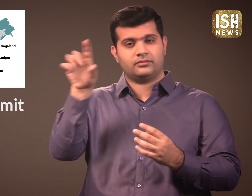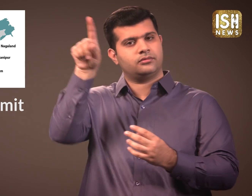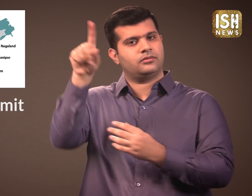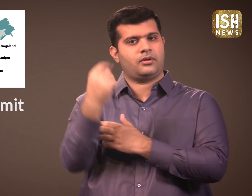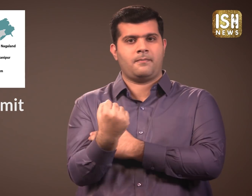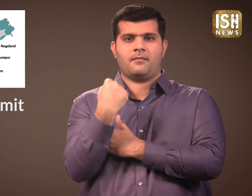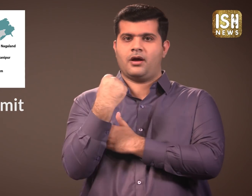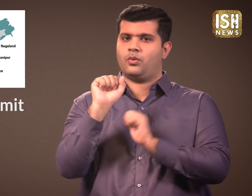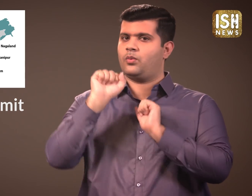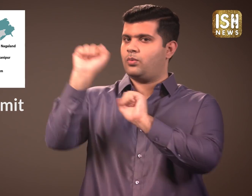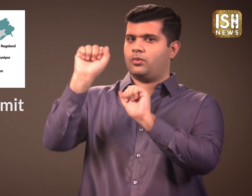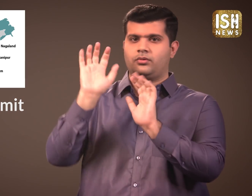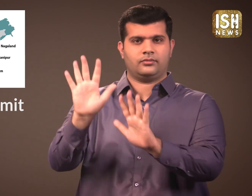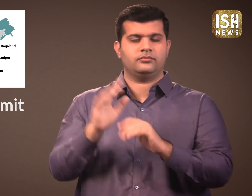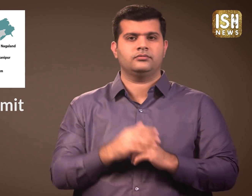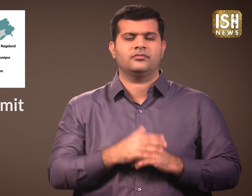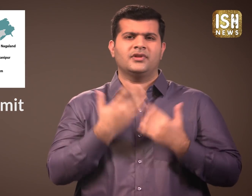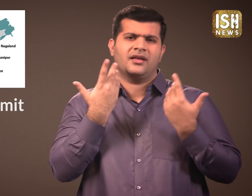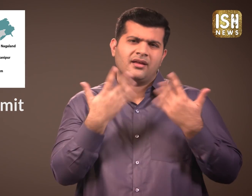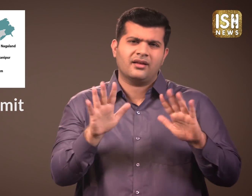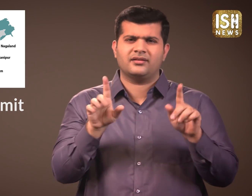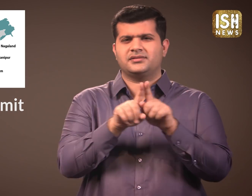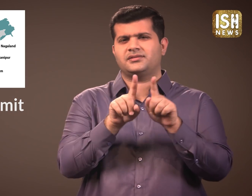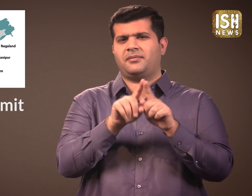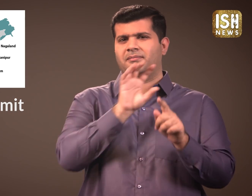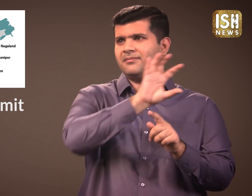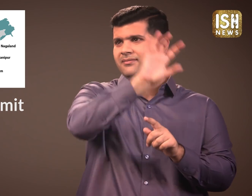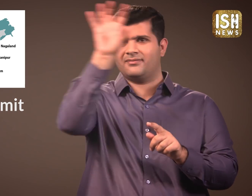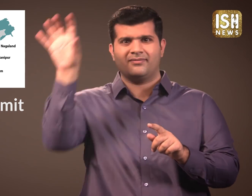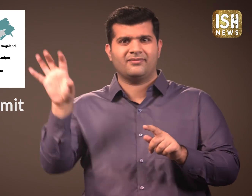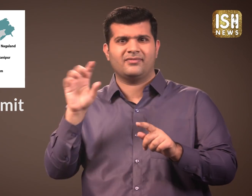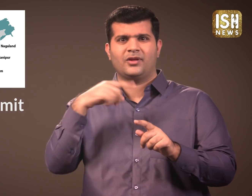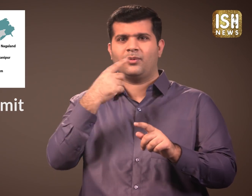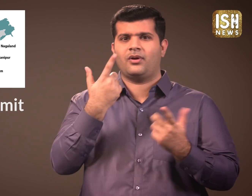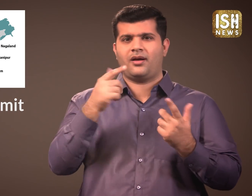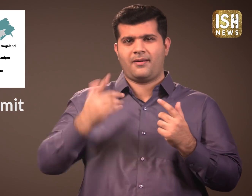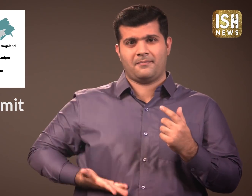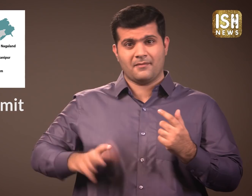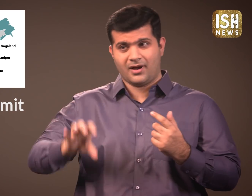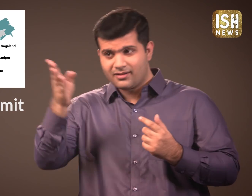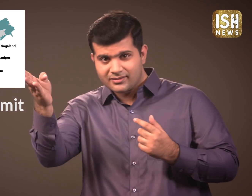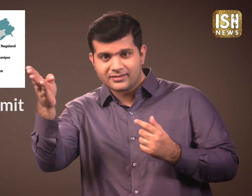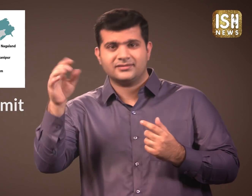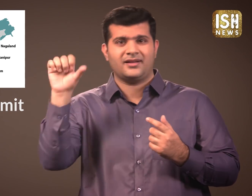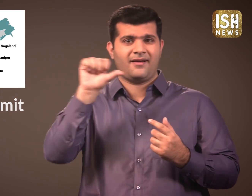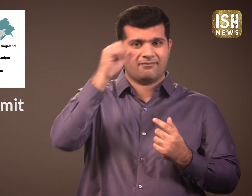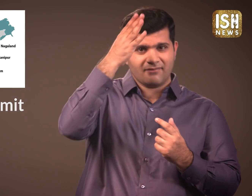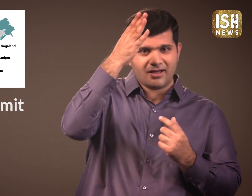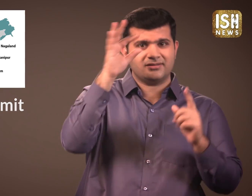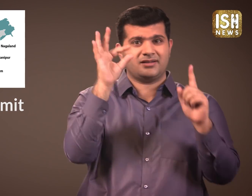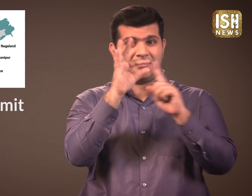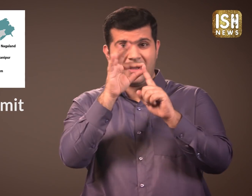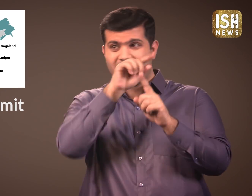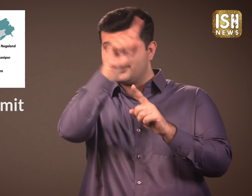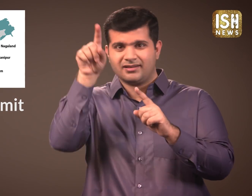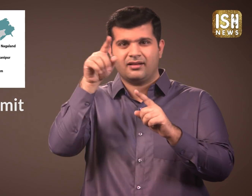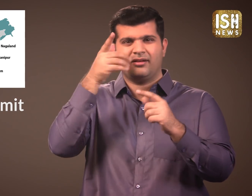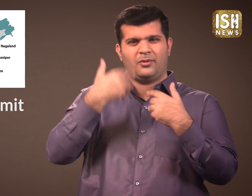Nagaland, where they have their own power. If any immigrant from Bangladesh, Afghanistan, or